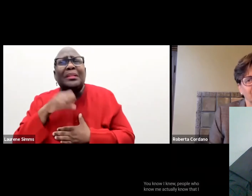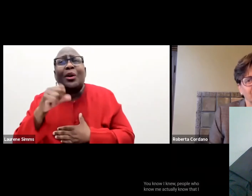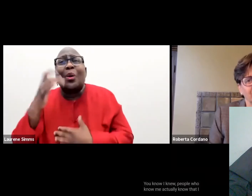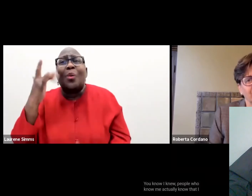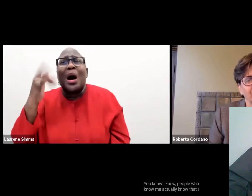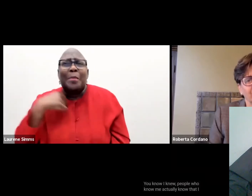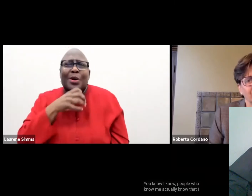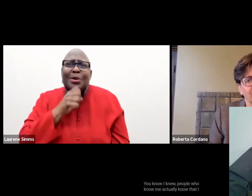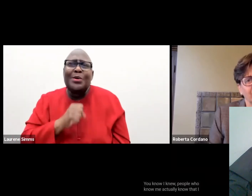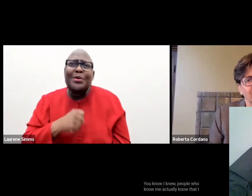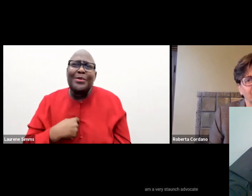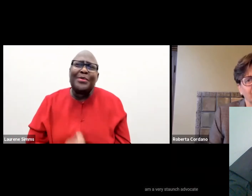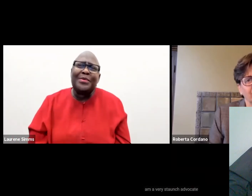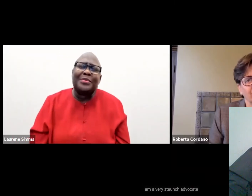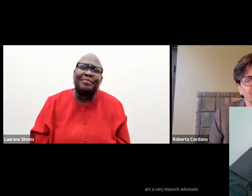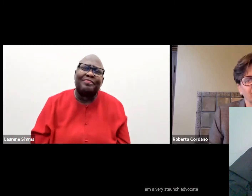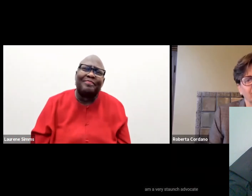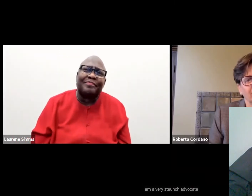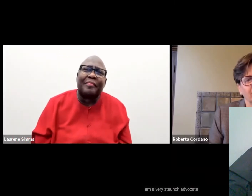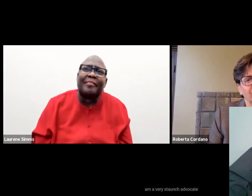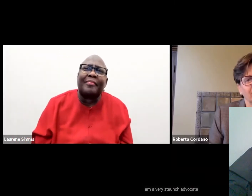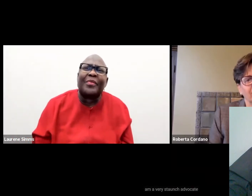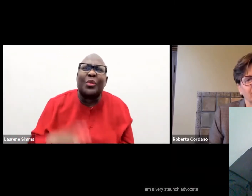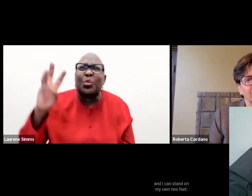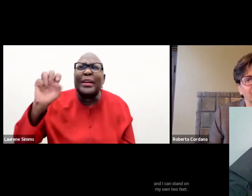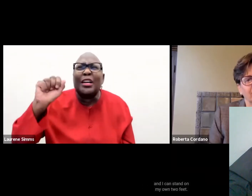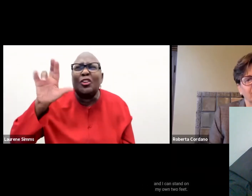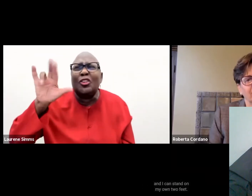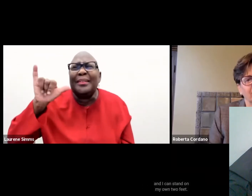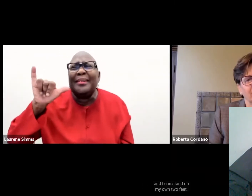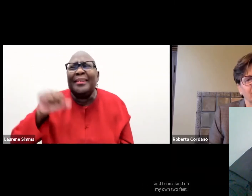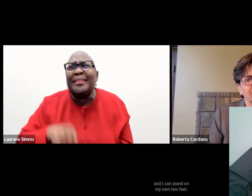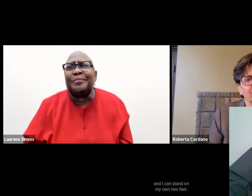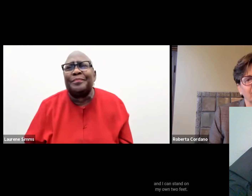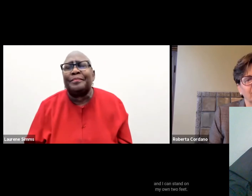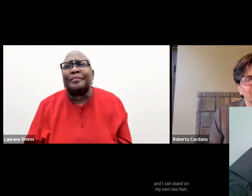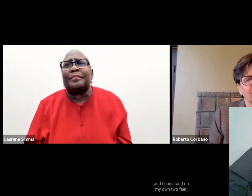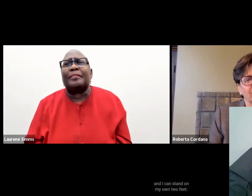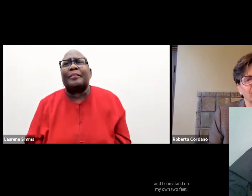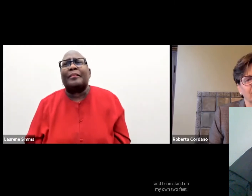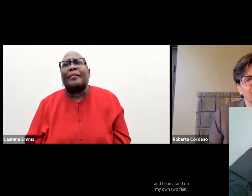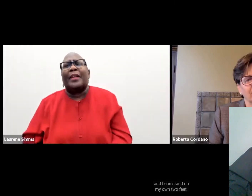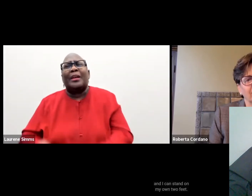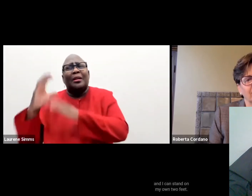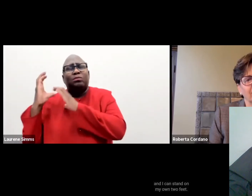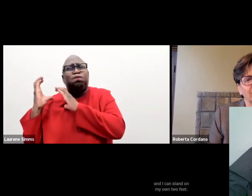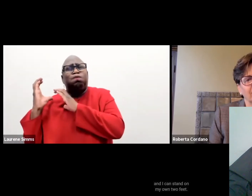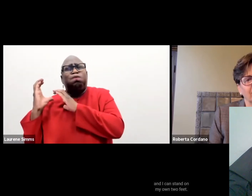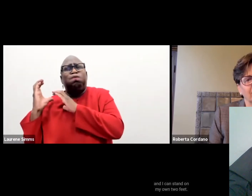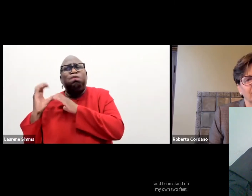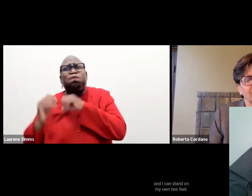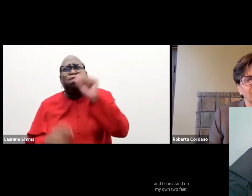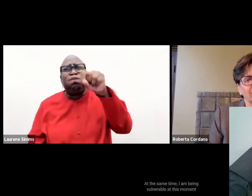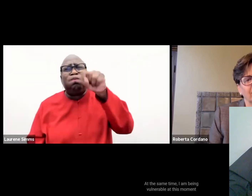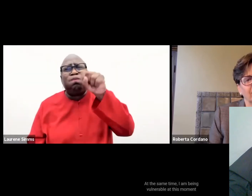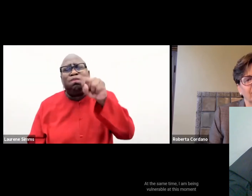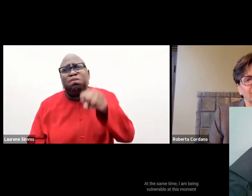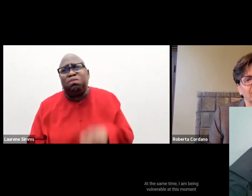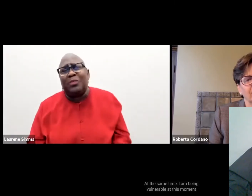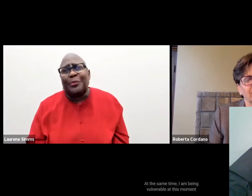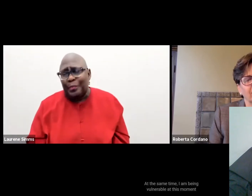I know it's a lot of vulnerability to be able to do this and share your experiences. And I can stand on my own 2 feet